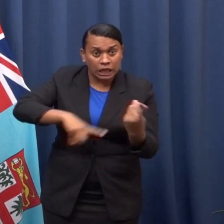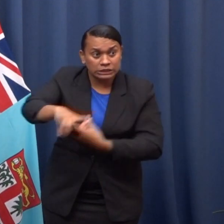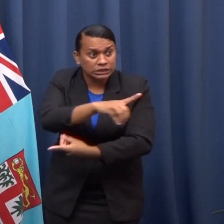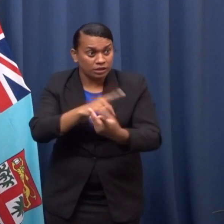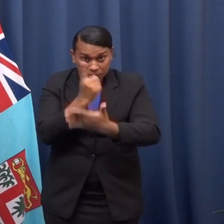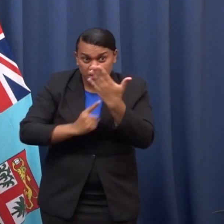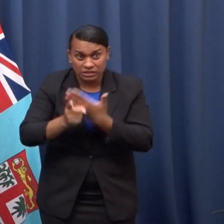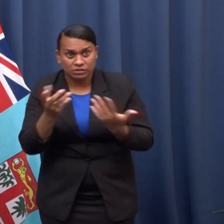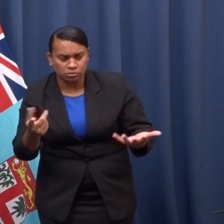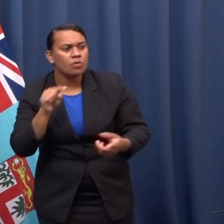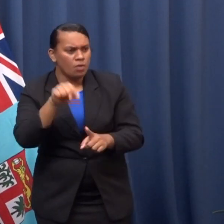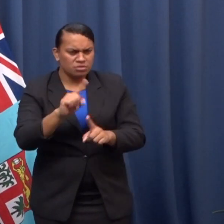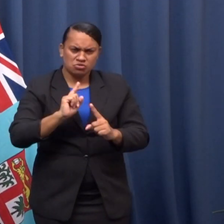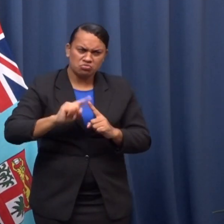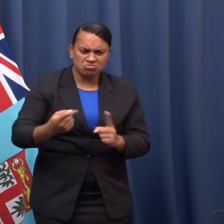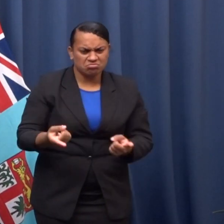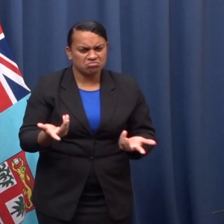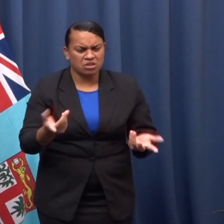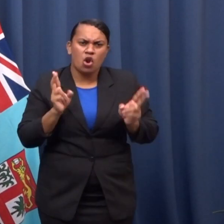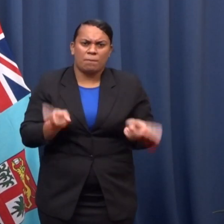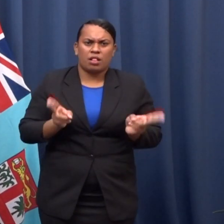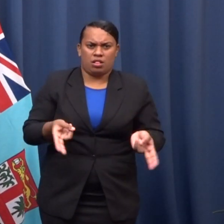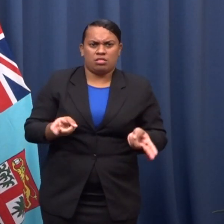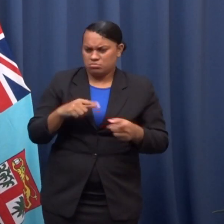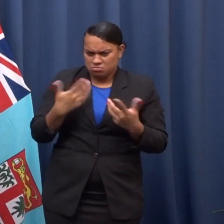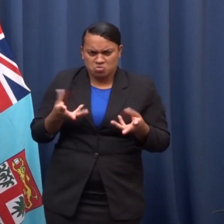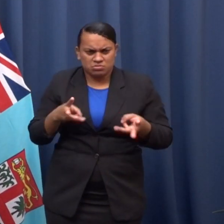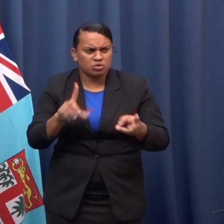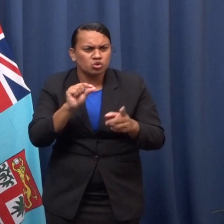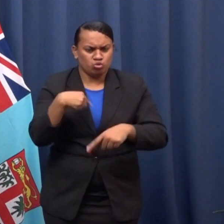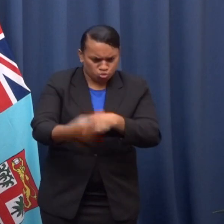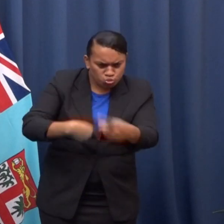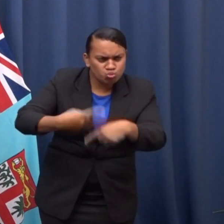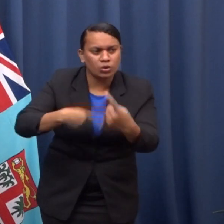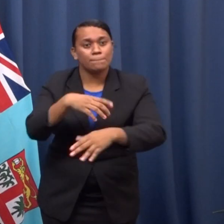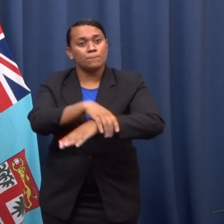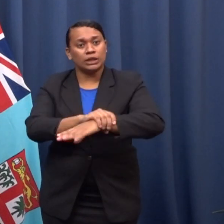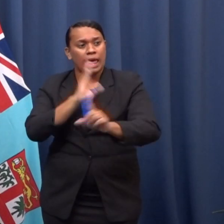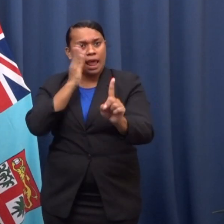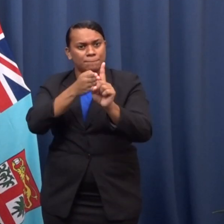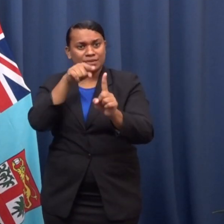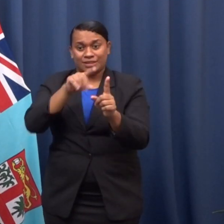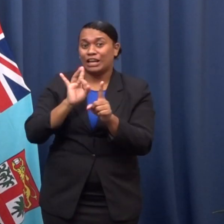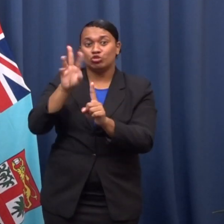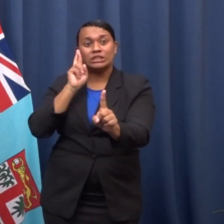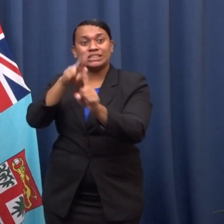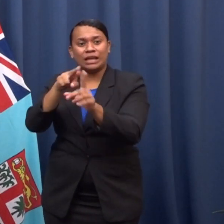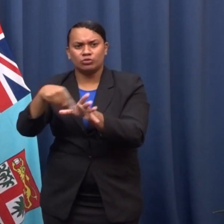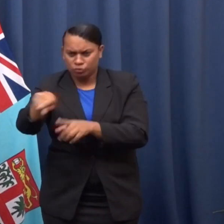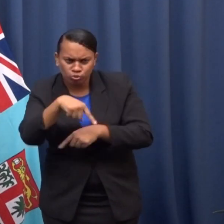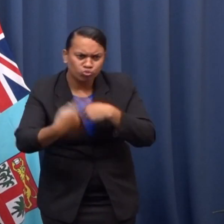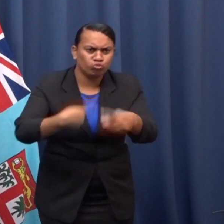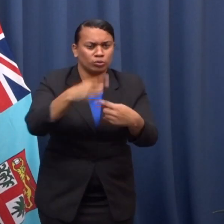That continues. We continue with our community policing outreach and all other activities of policing. That continues. This is an